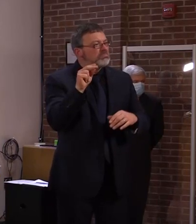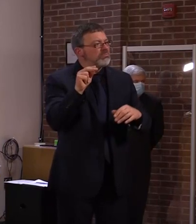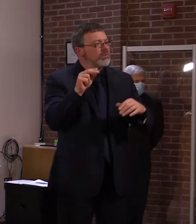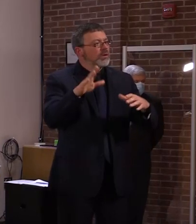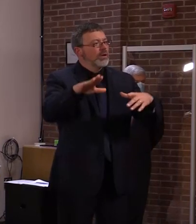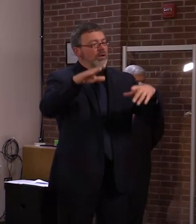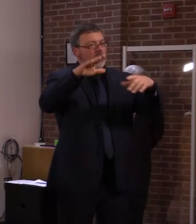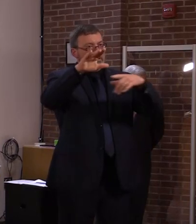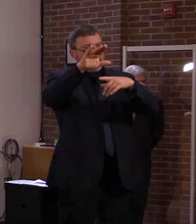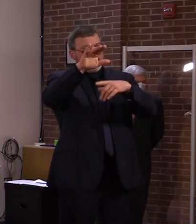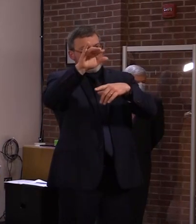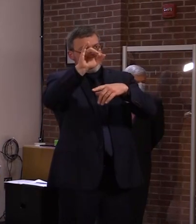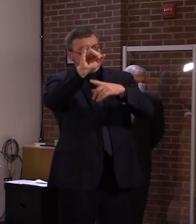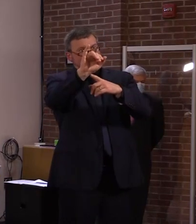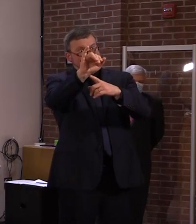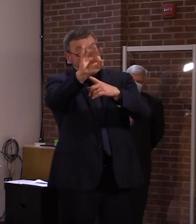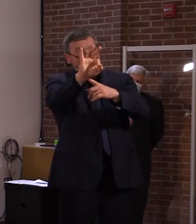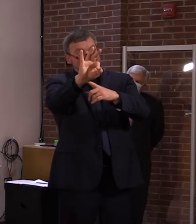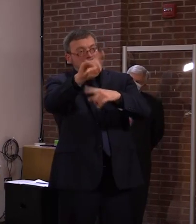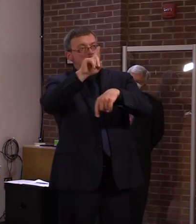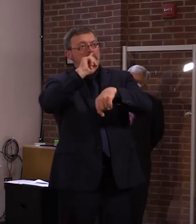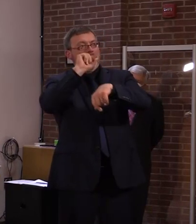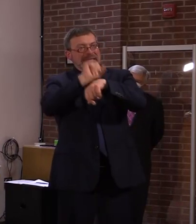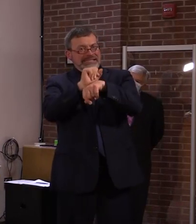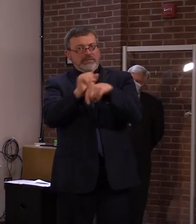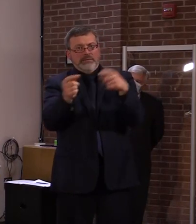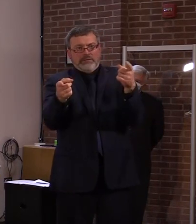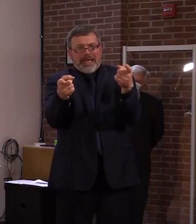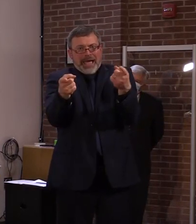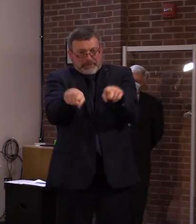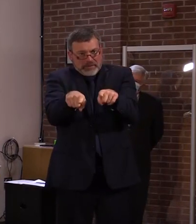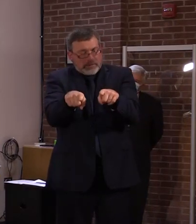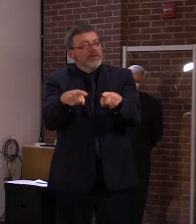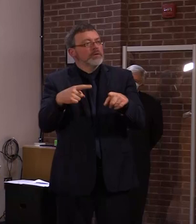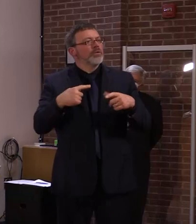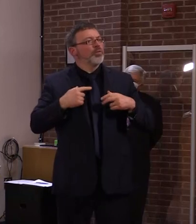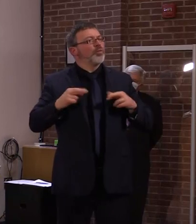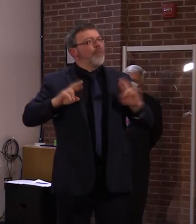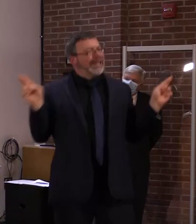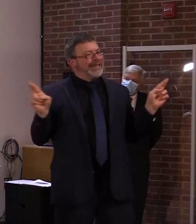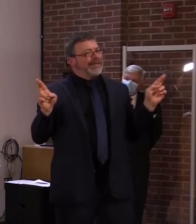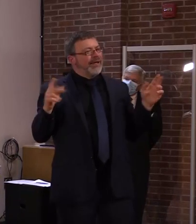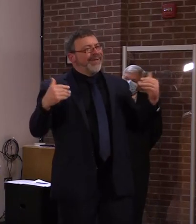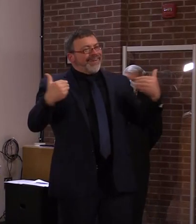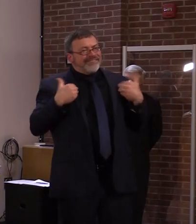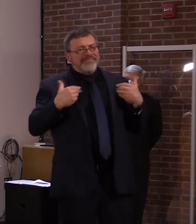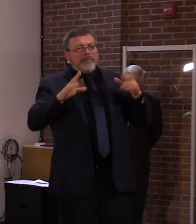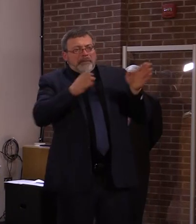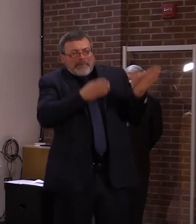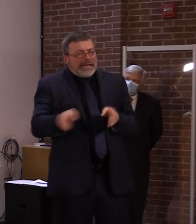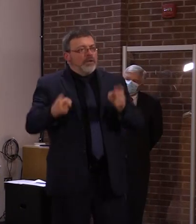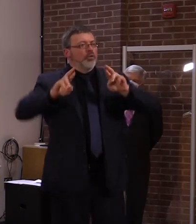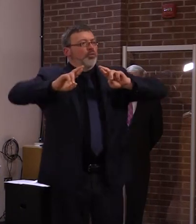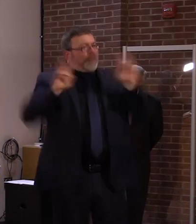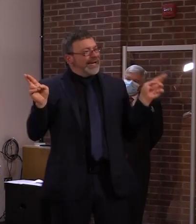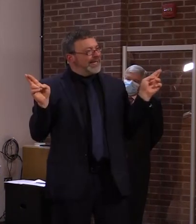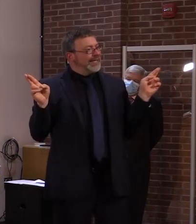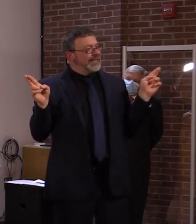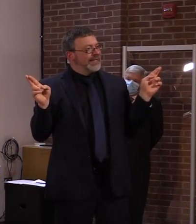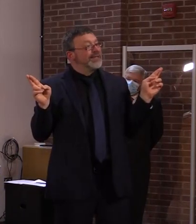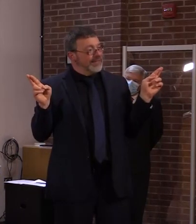of the ICU capacity and making sure that they're, like, for instance, making sure there's